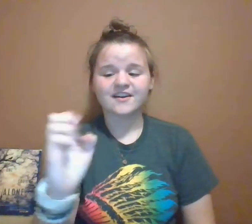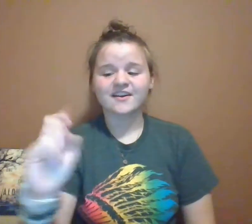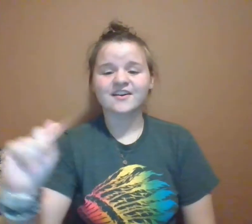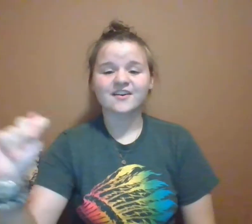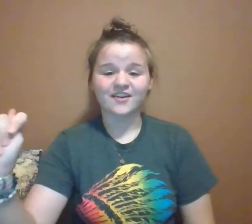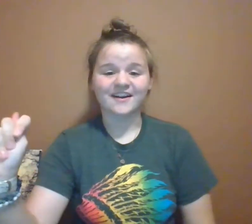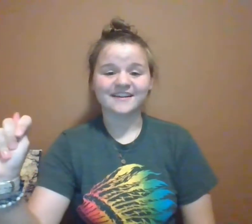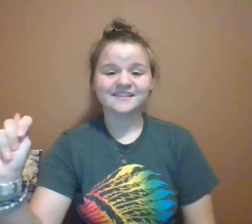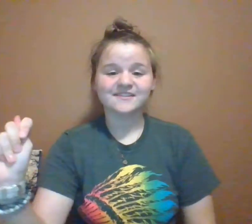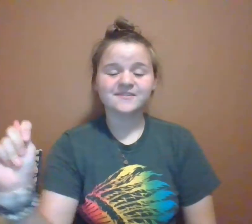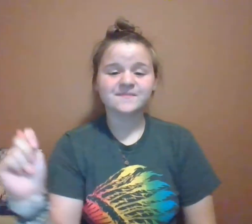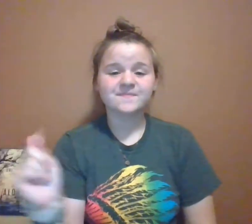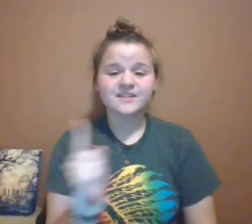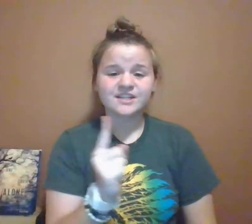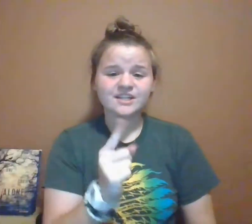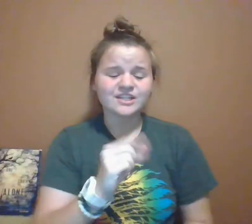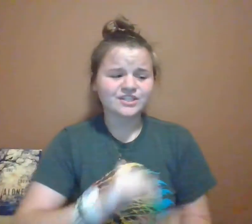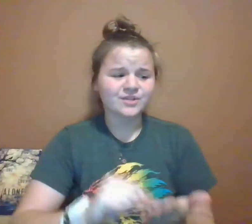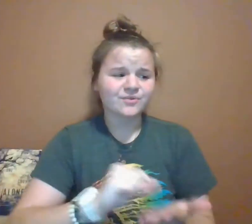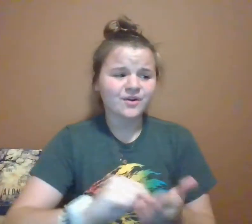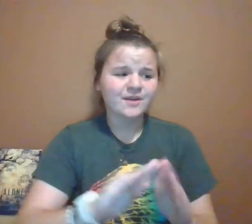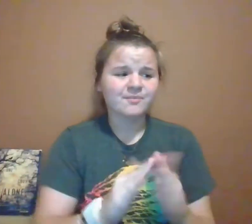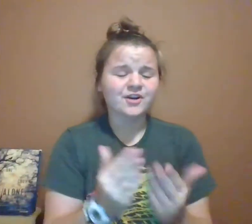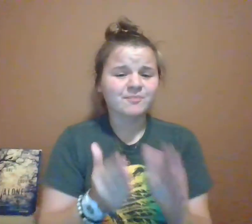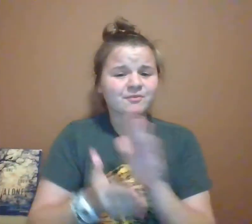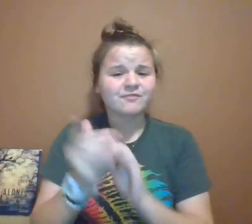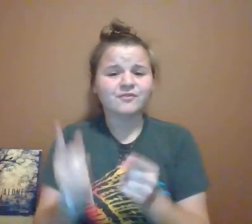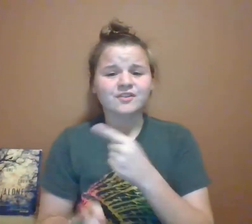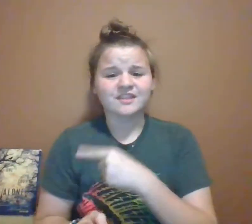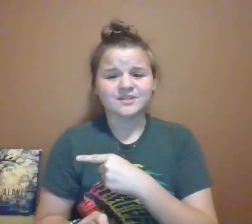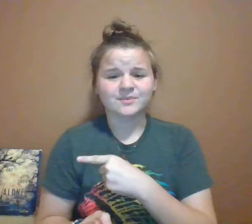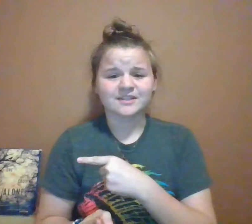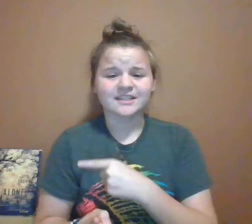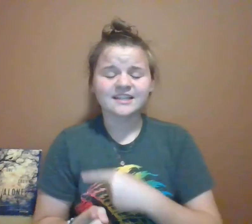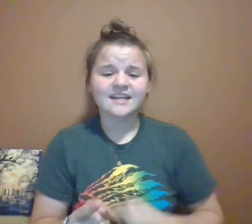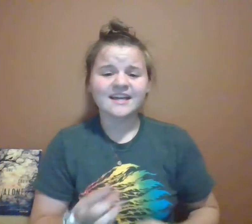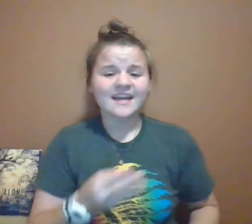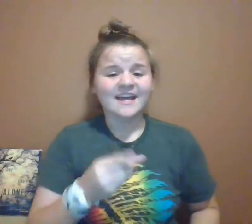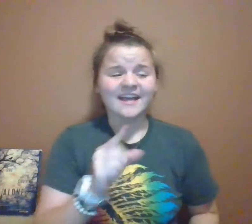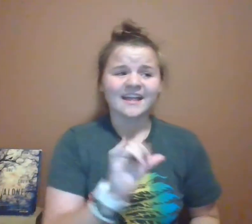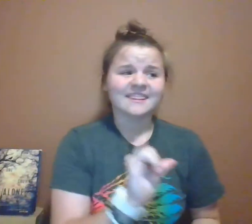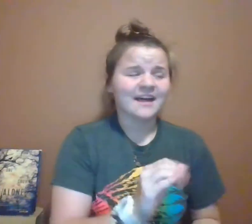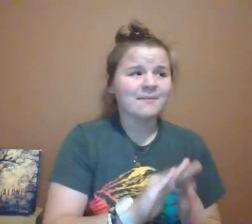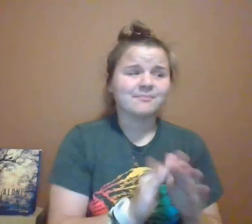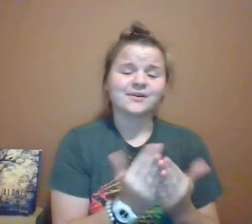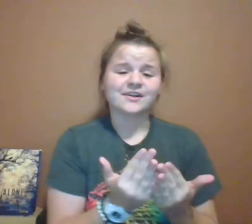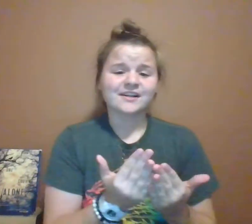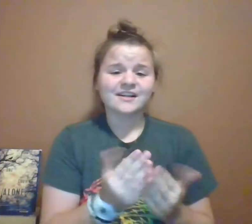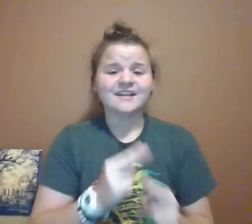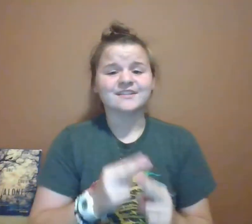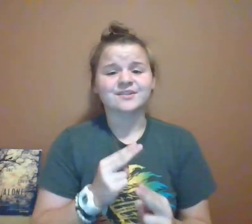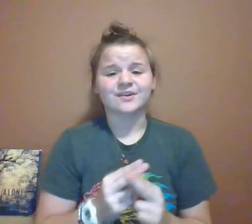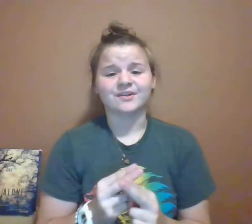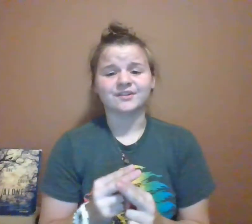Crockett. She wrote a book before this one, and that book is called